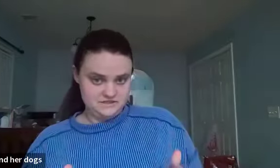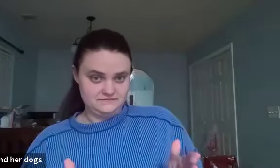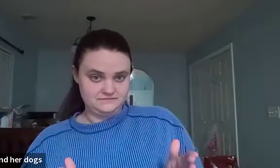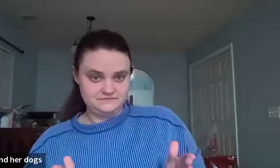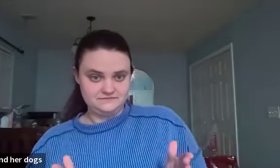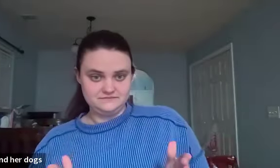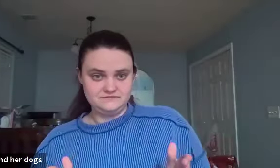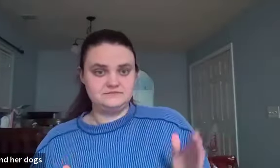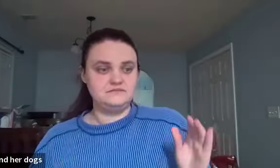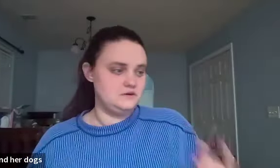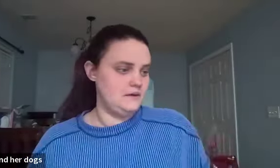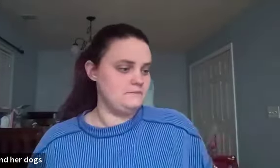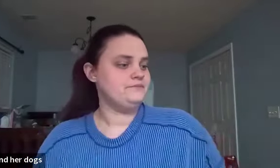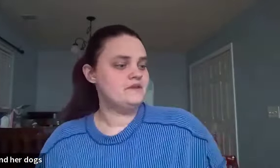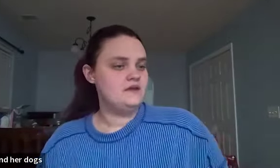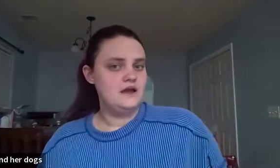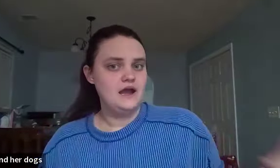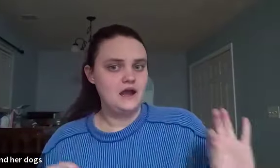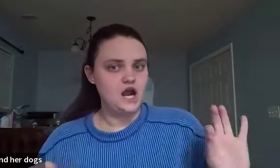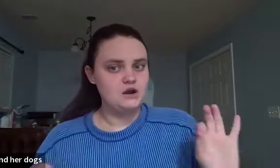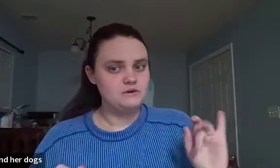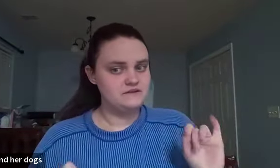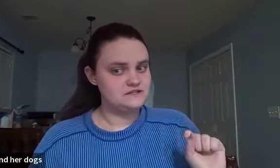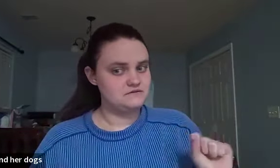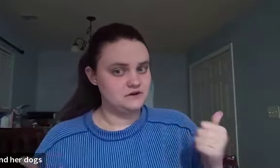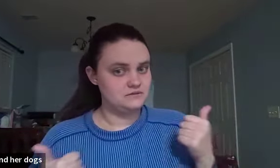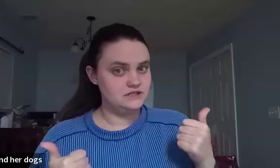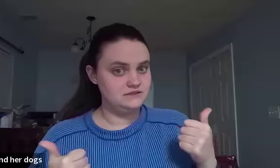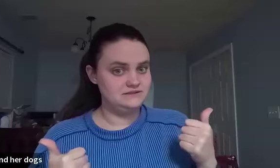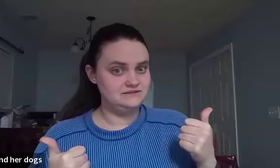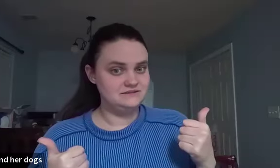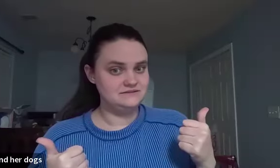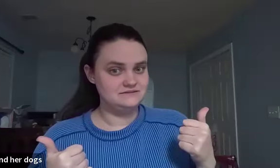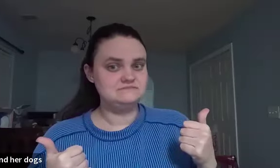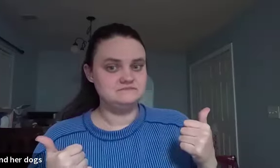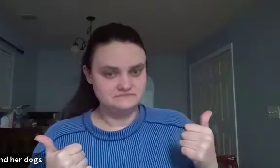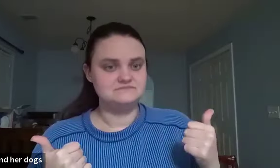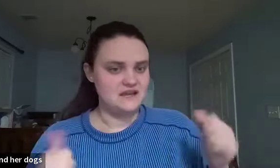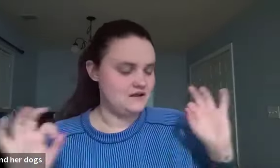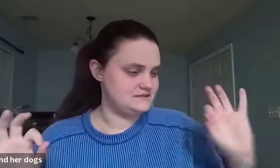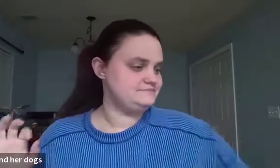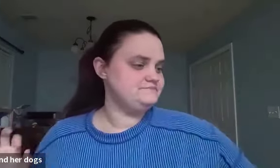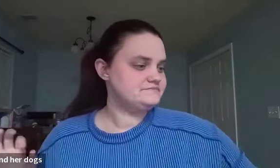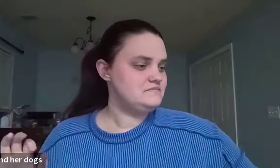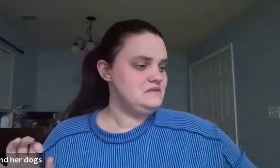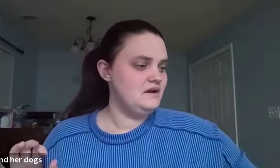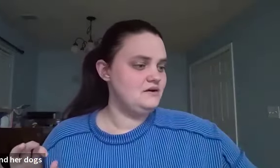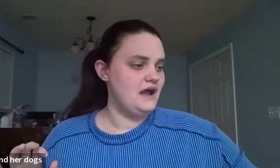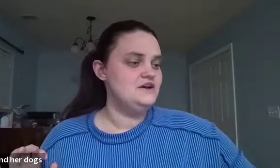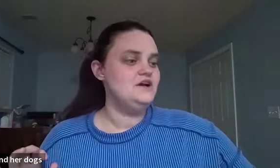person. Okay. How are we feeling so far? Good? Okay, awesome. Okay,